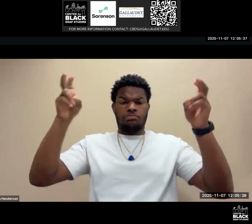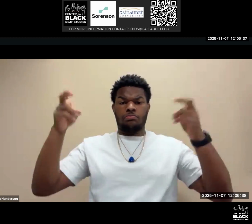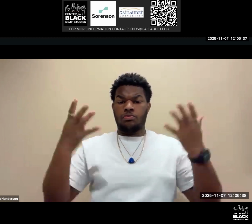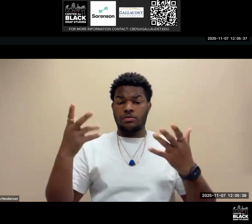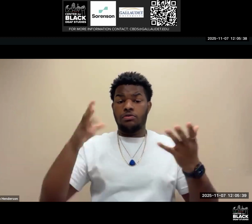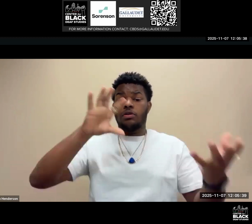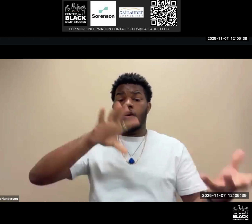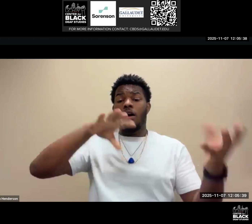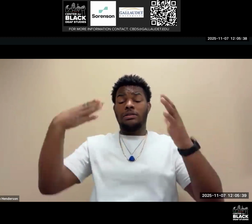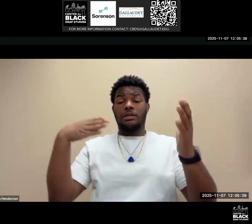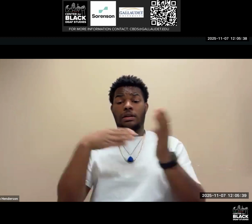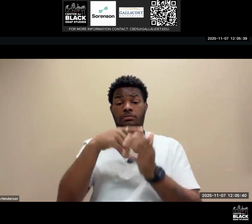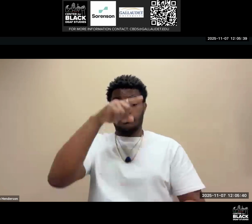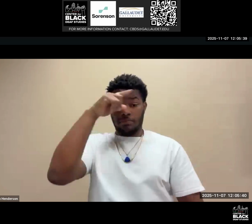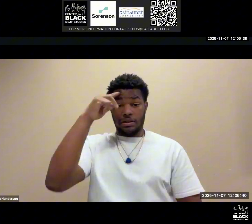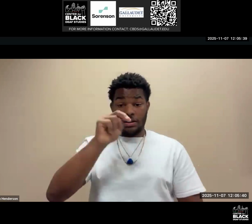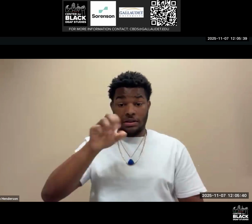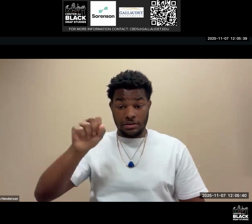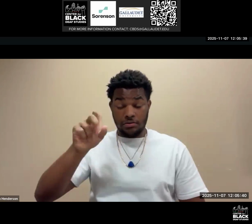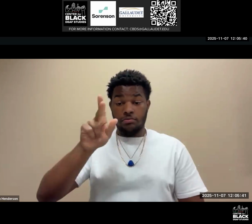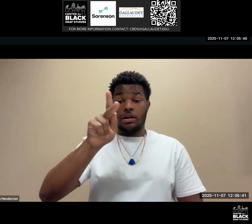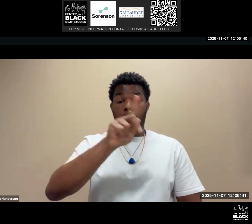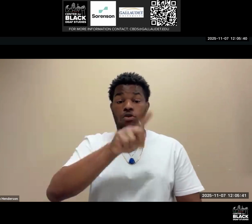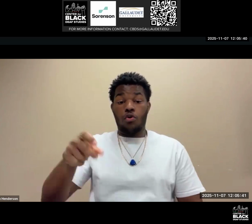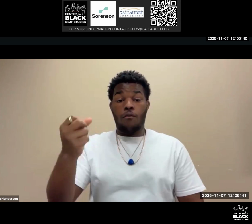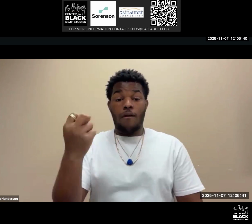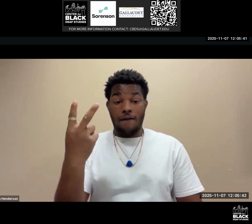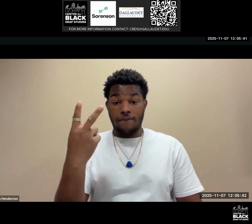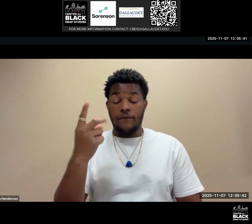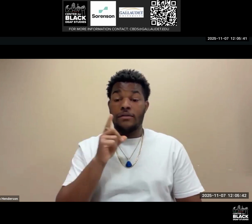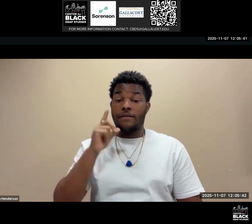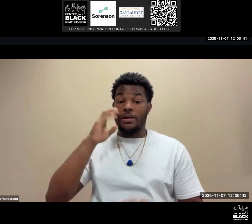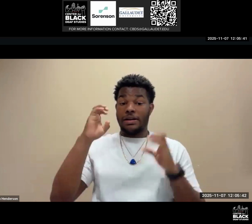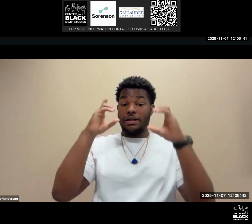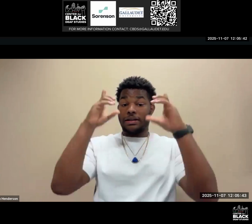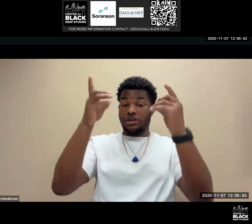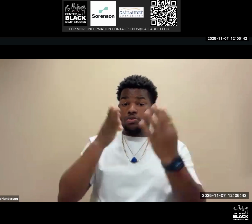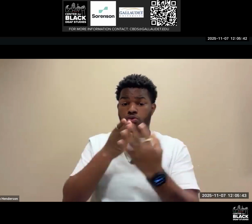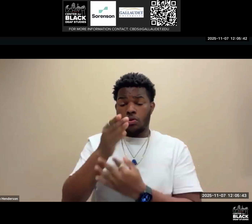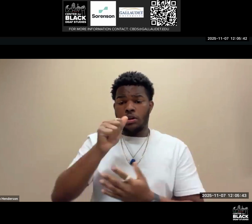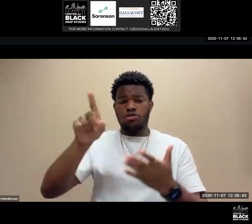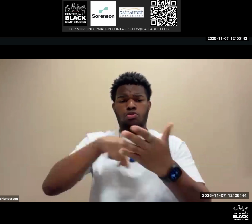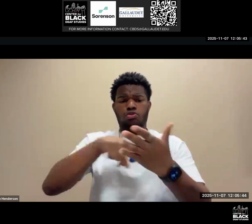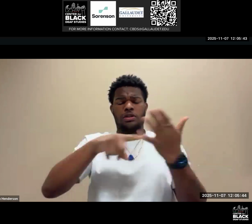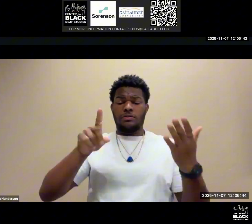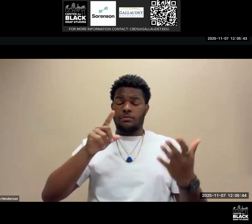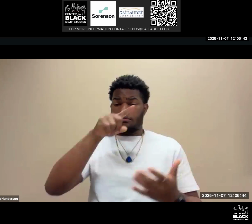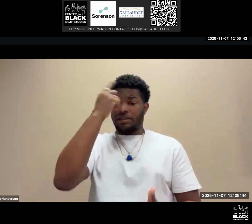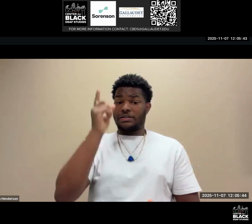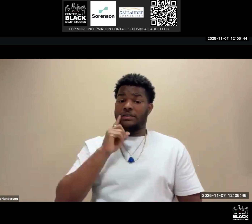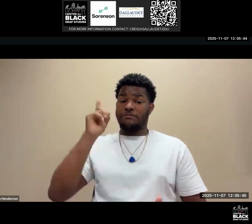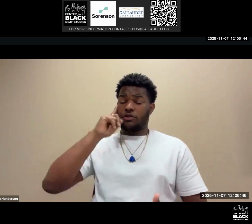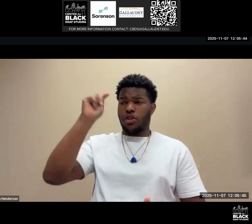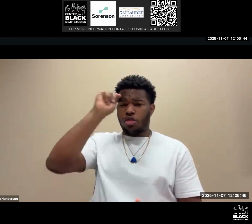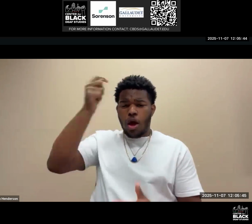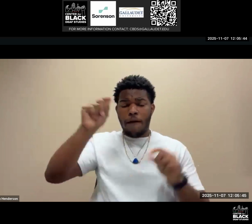English presenting on campus. Her title is Disrupting Anti-Blackness in K through